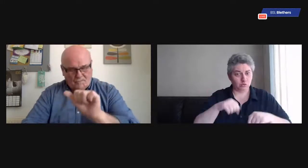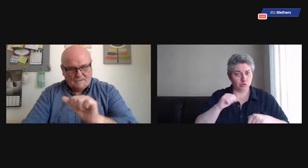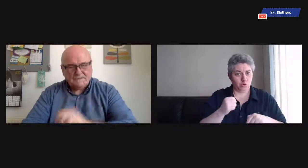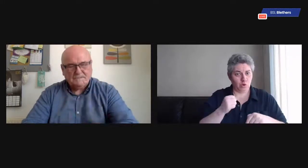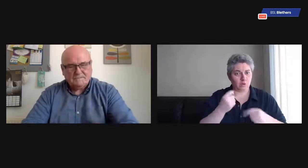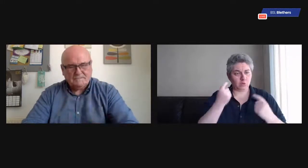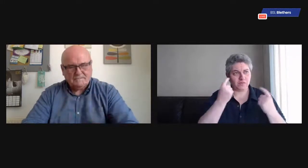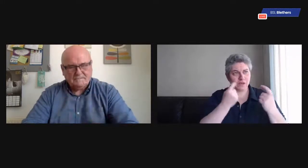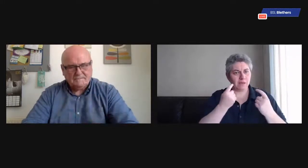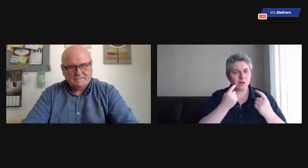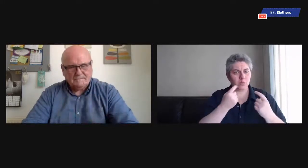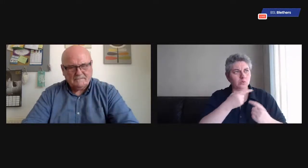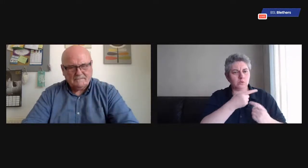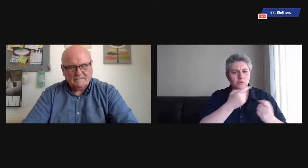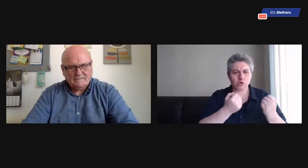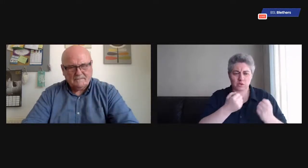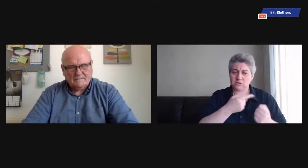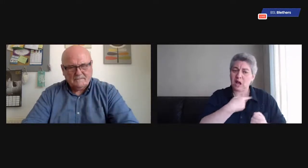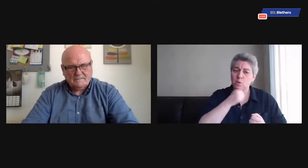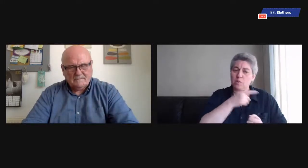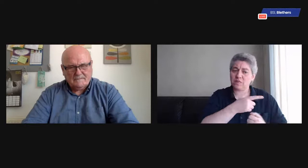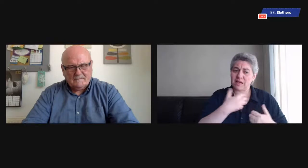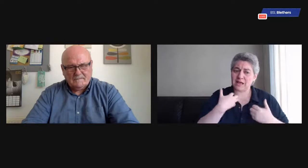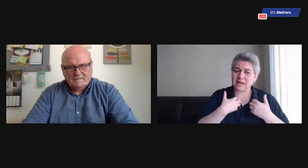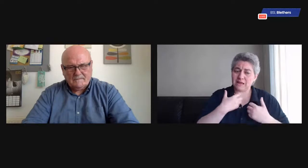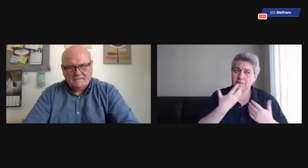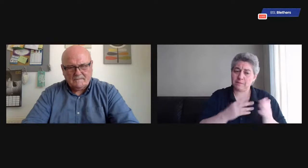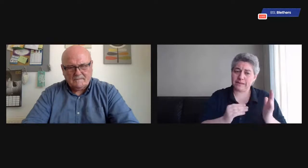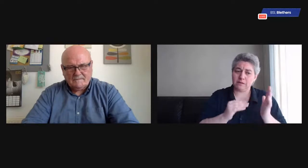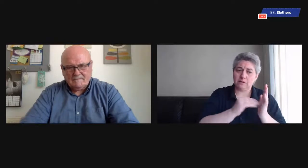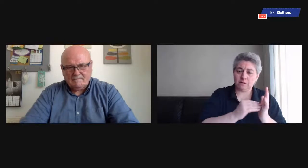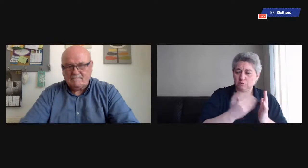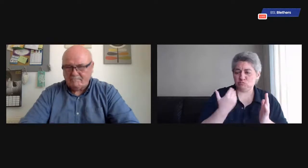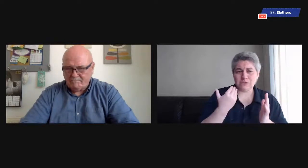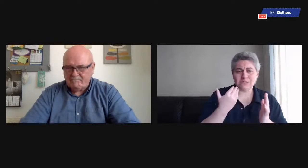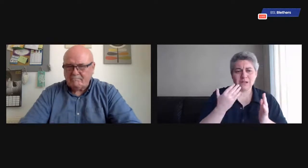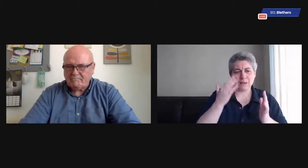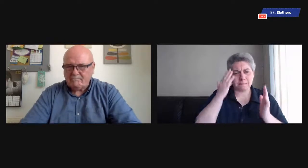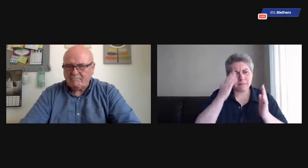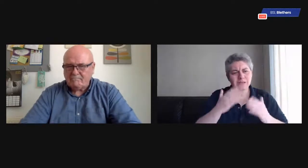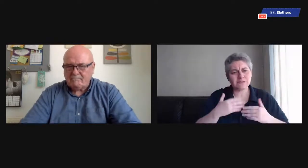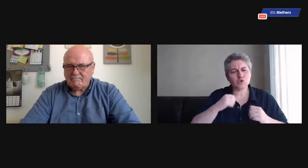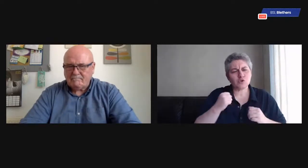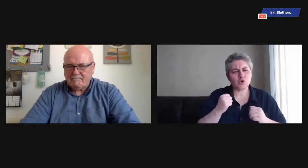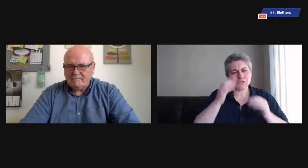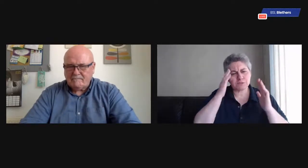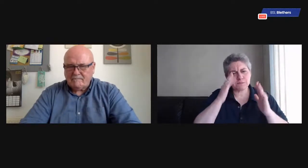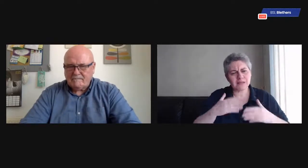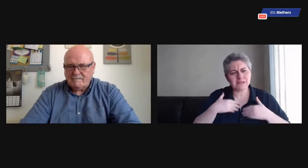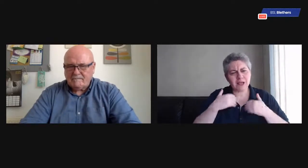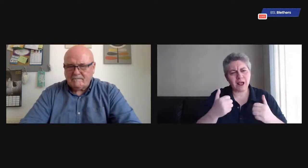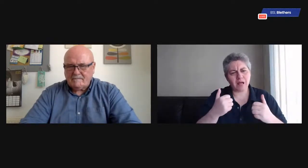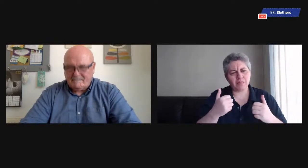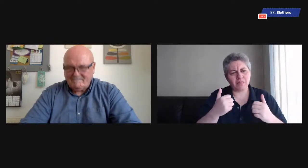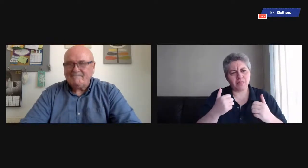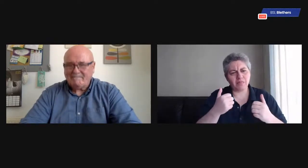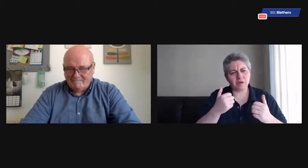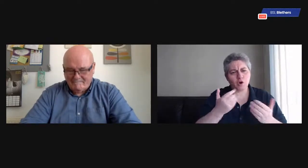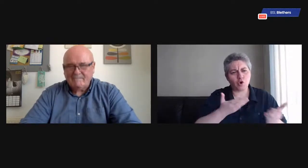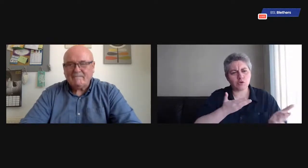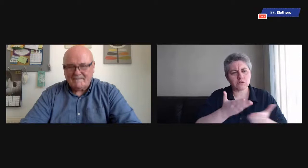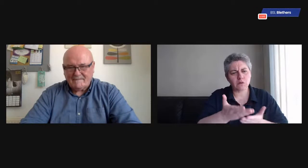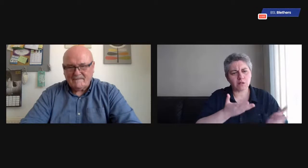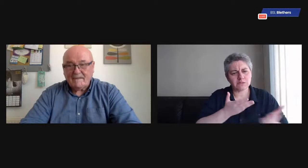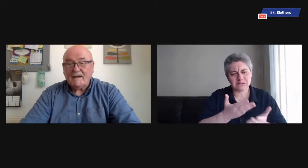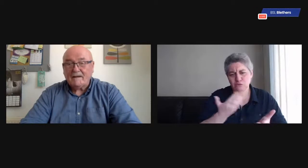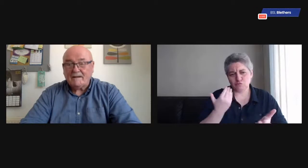maybe there's something for Scotland to think about. I know they're interested. I saw recently in a mental health